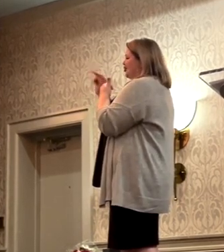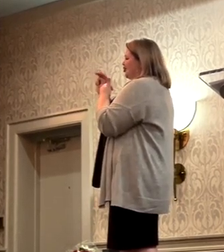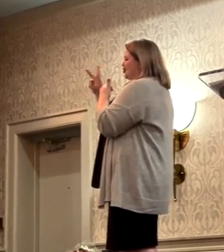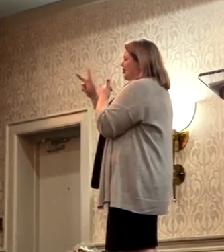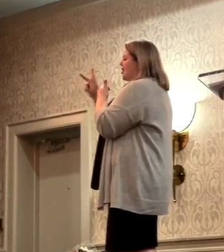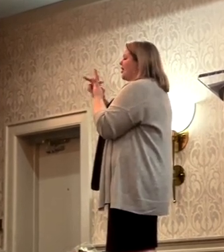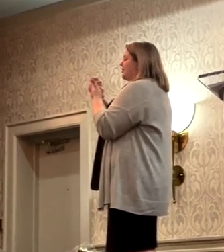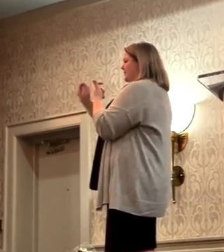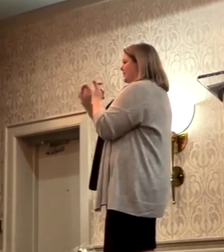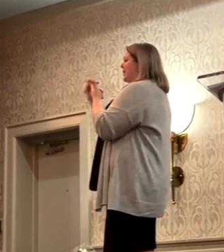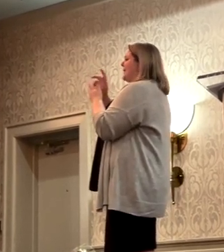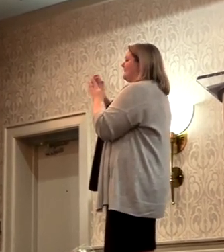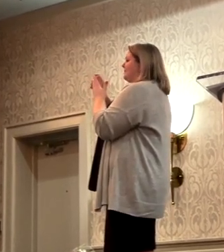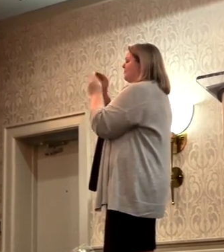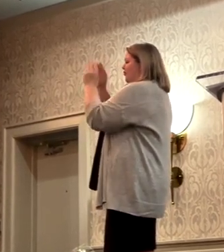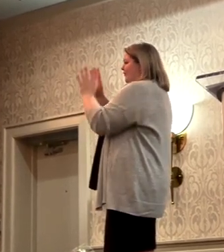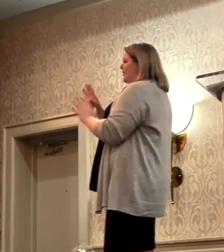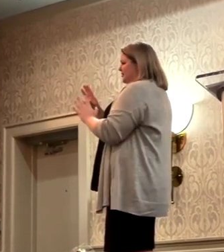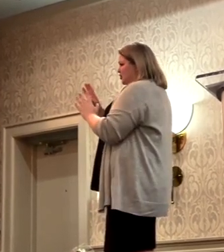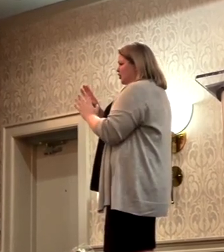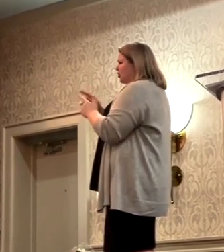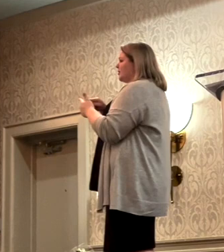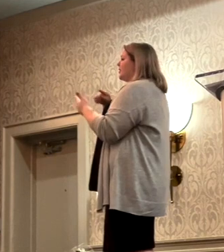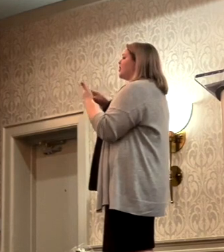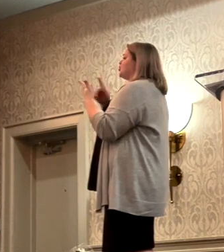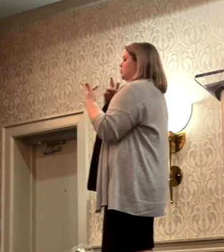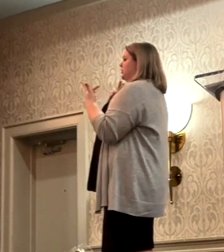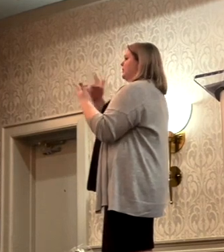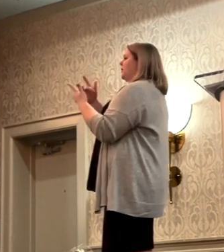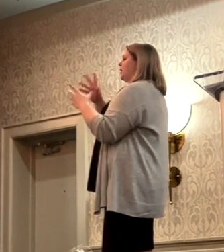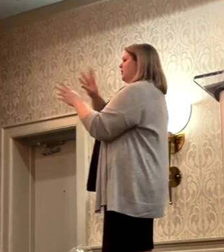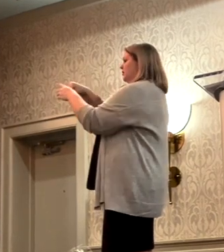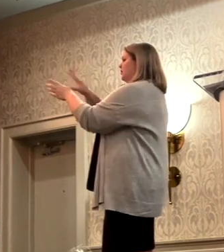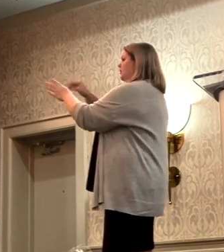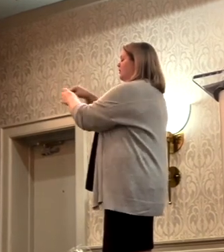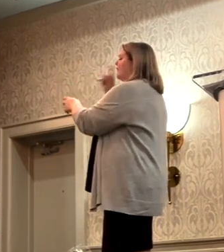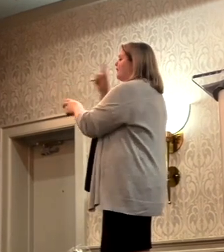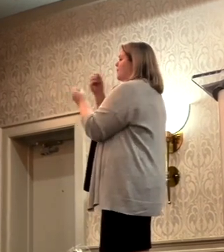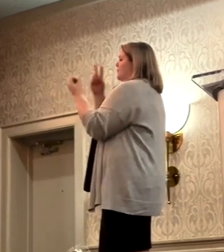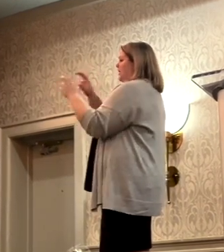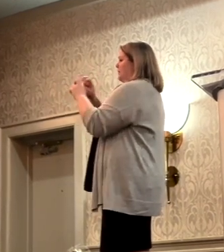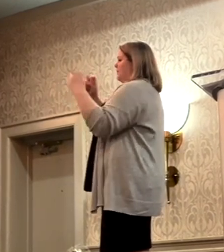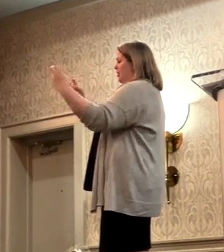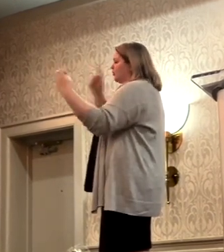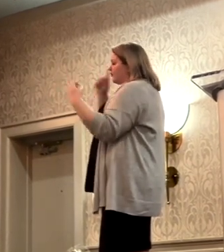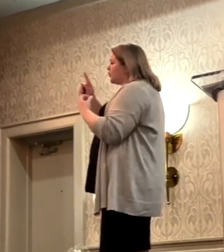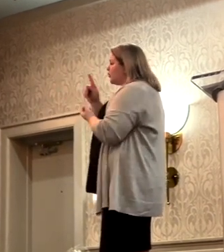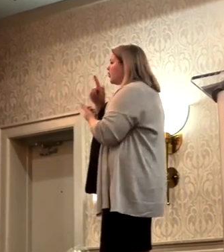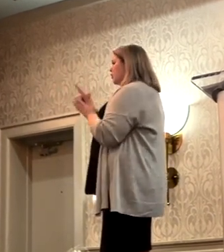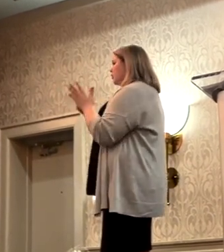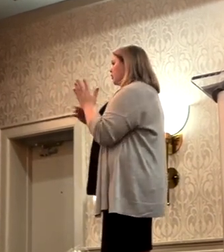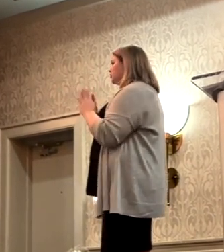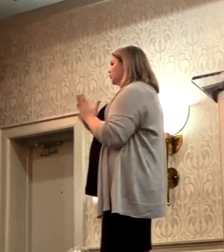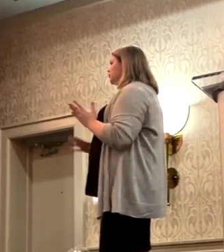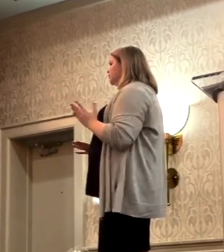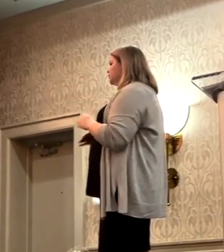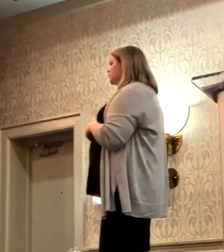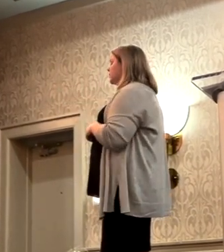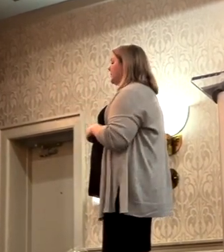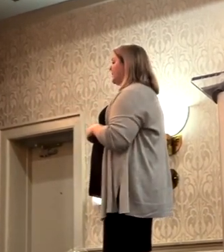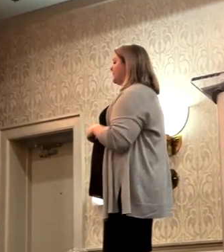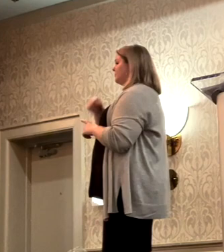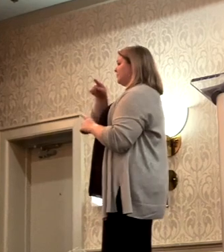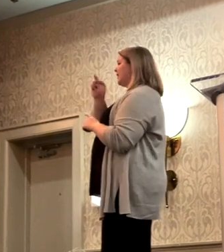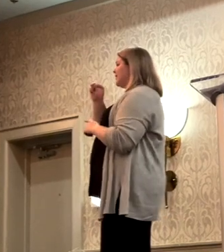regularly appeared as a panelist on programs for law students. It is fair to say that Nettie Vogel